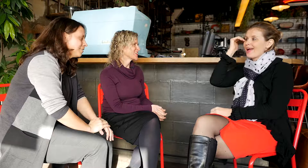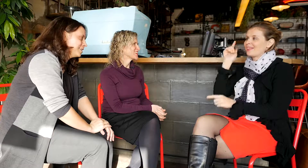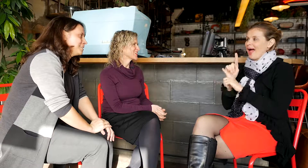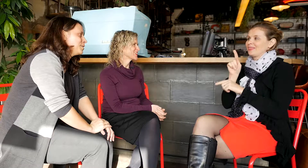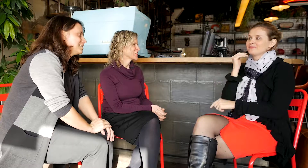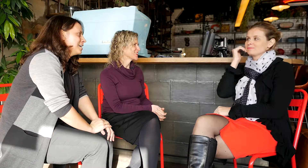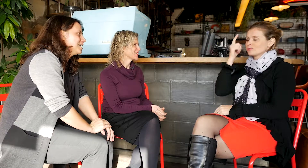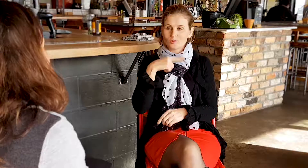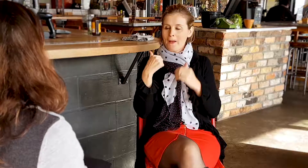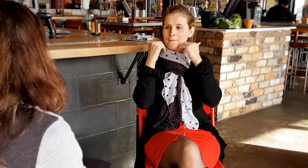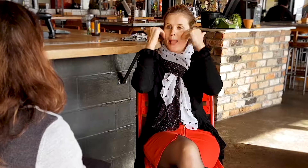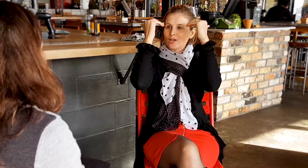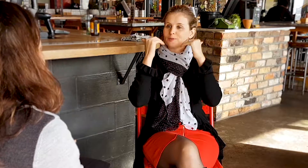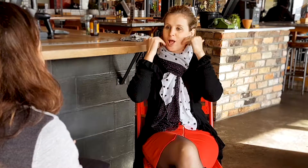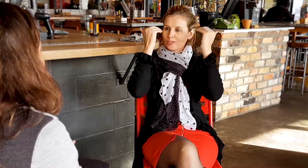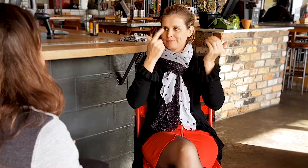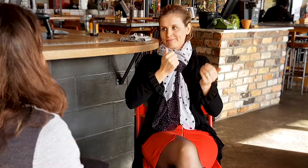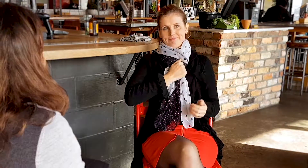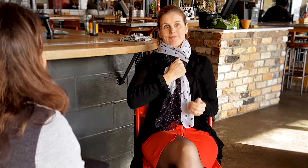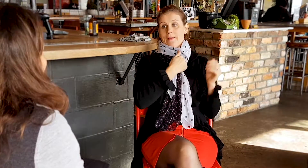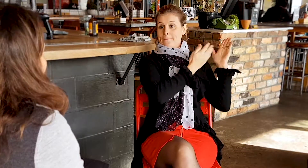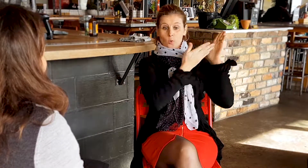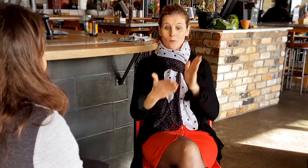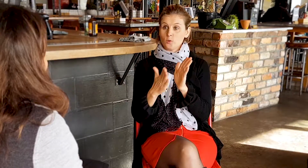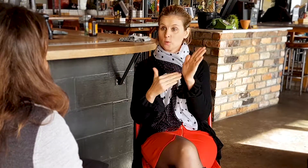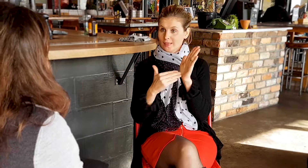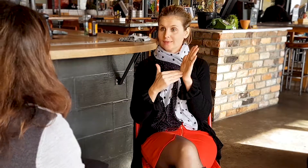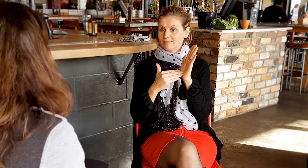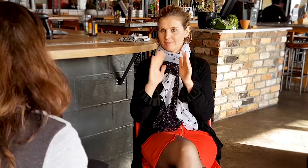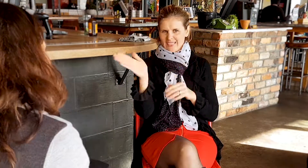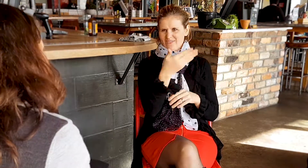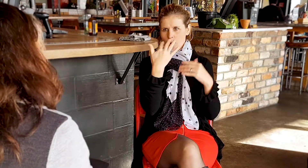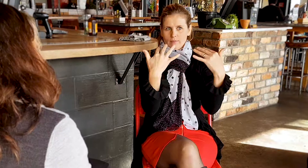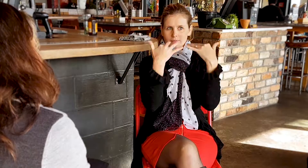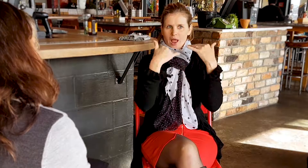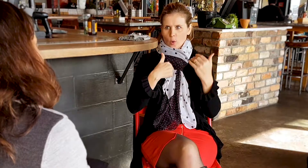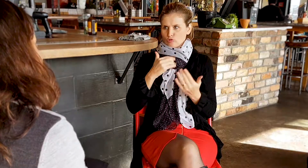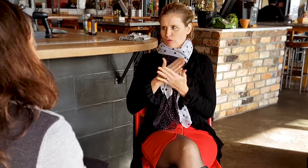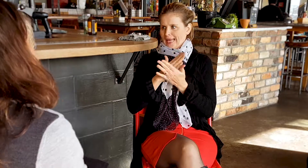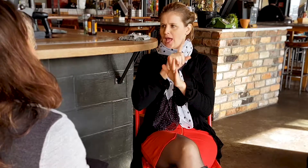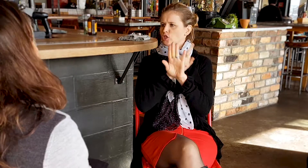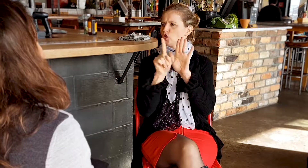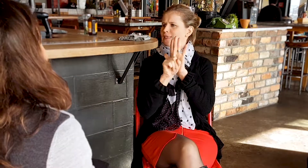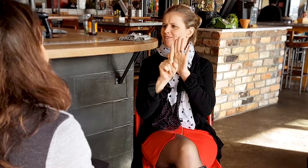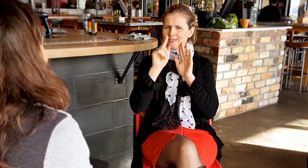This is my sign name, Victoria, because I blush so much. When I moved to New Zealand, I